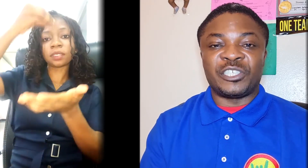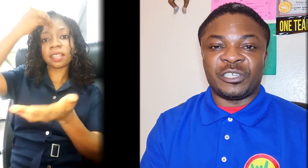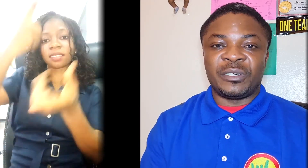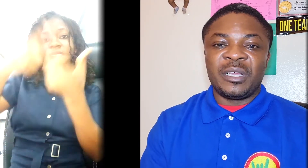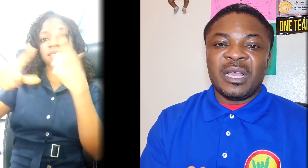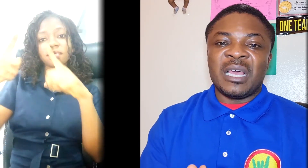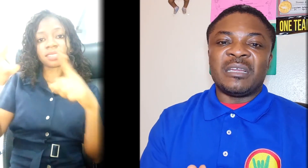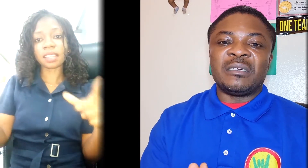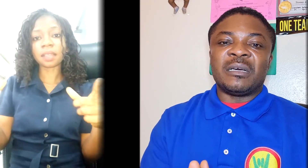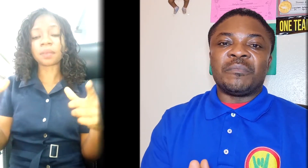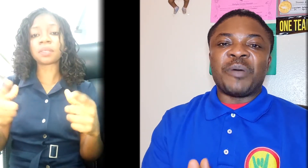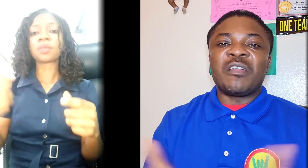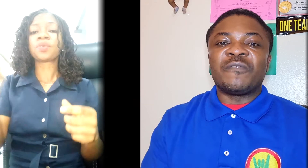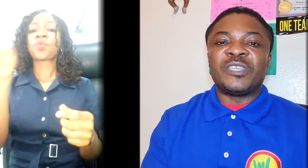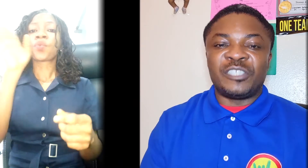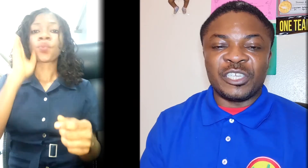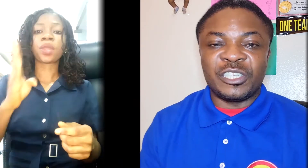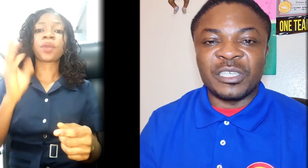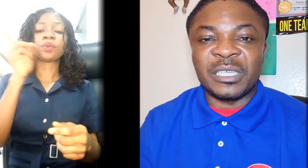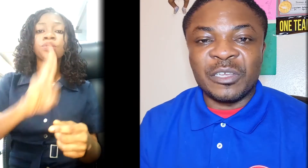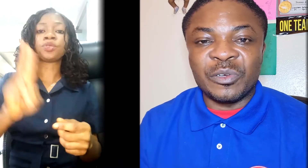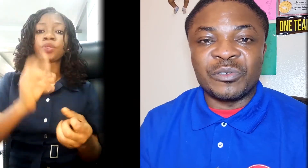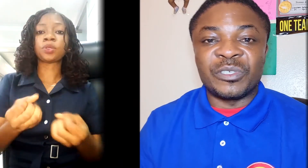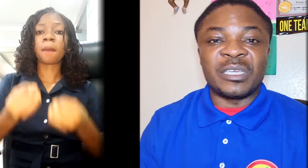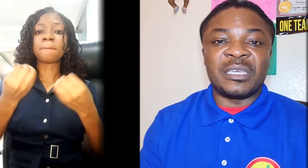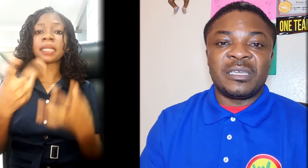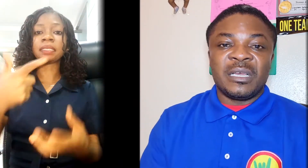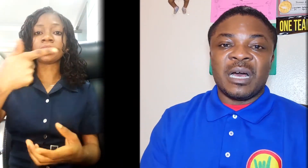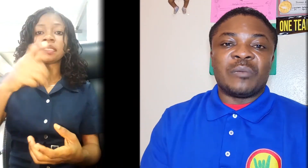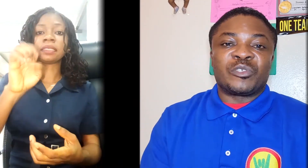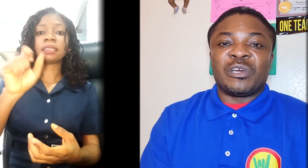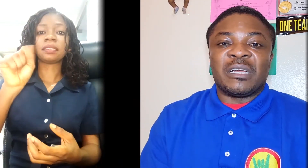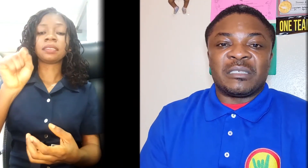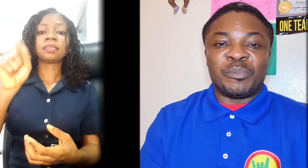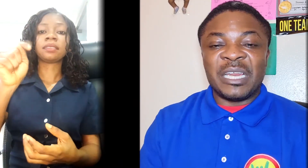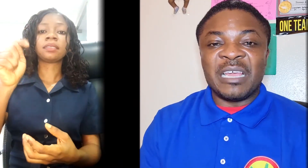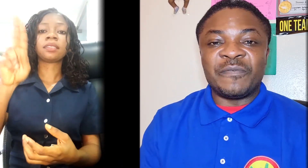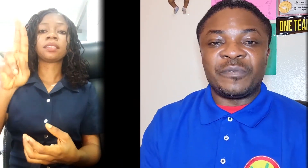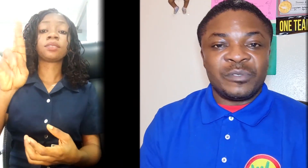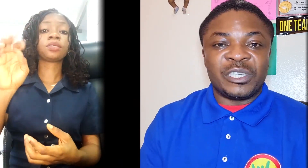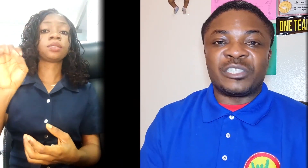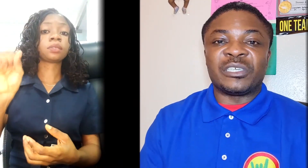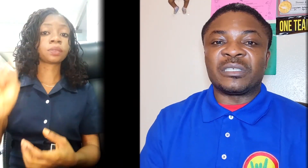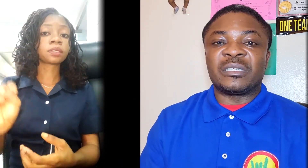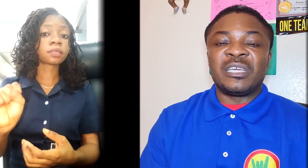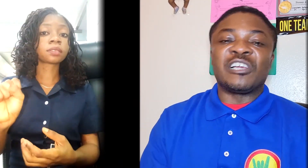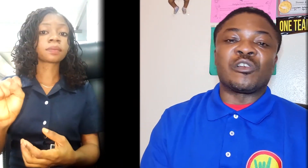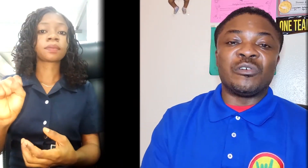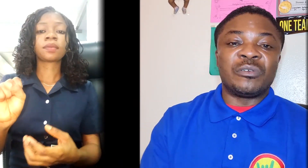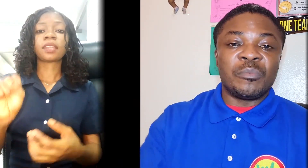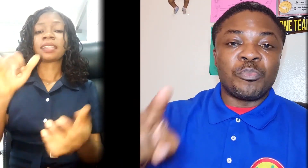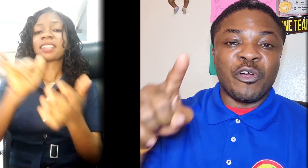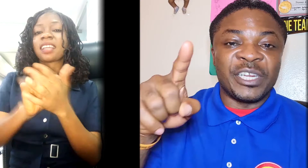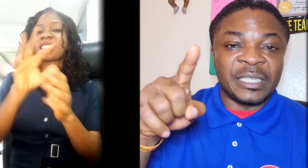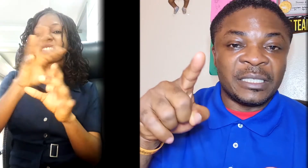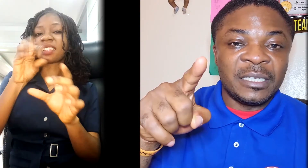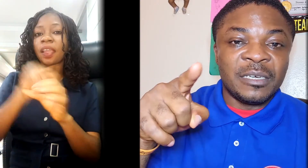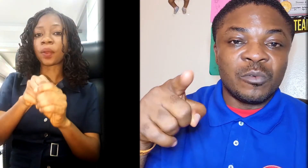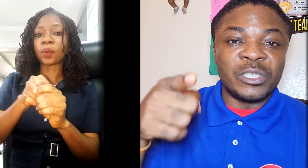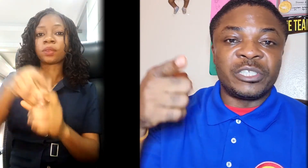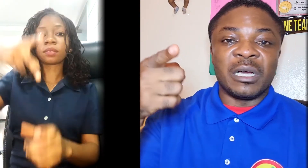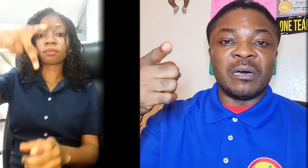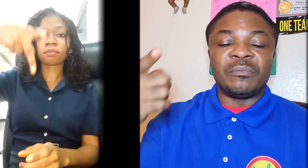of gesture. And part of the gestures that you could see, scholars believe gestures include